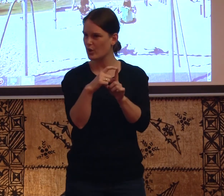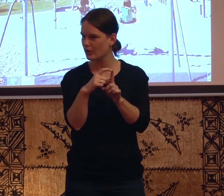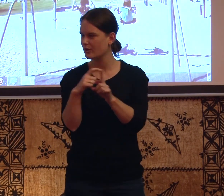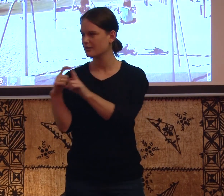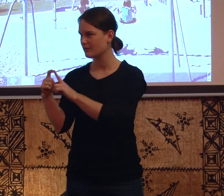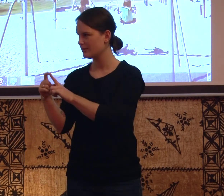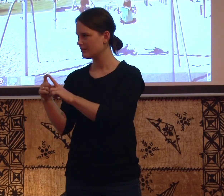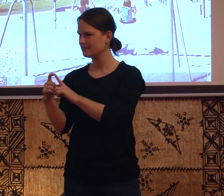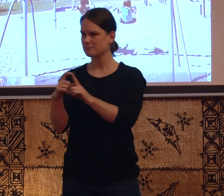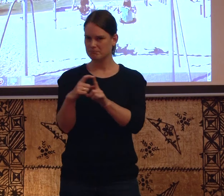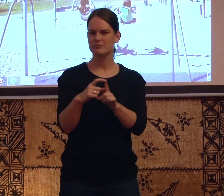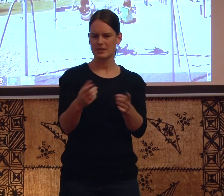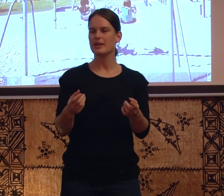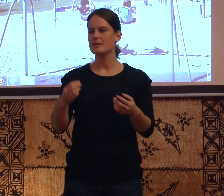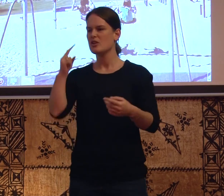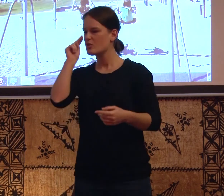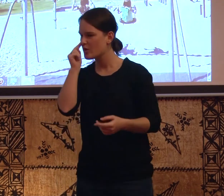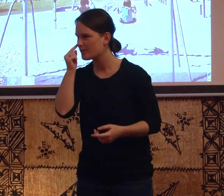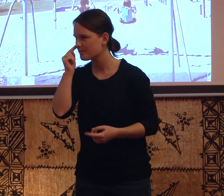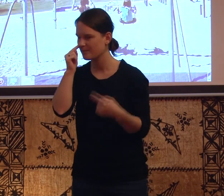So do you know the word nerd?